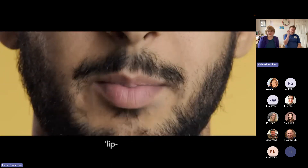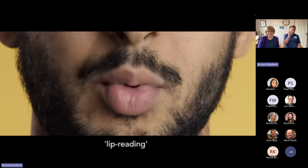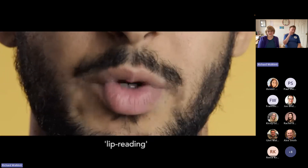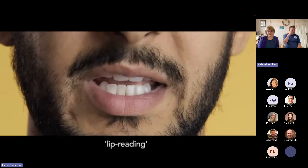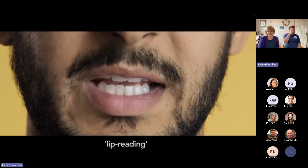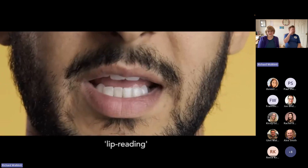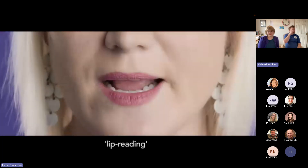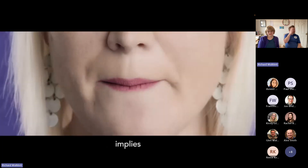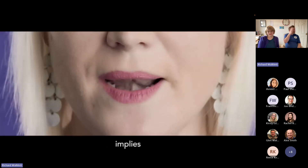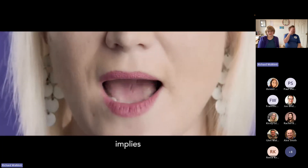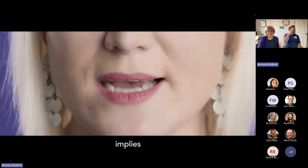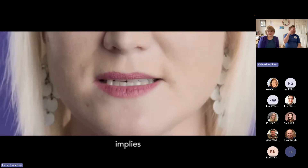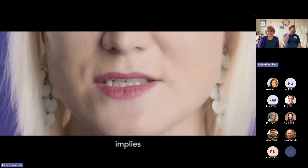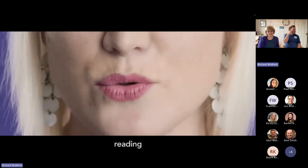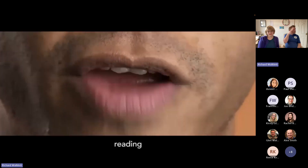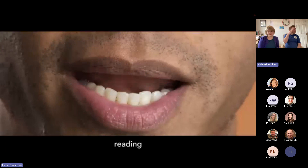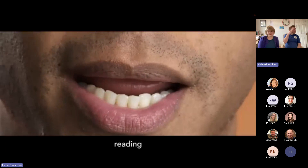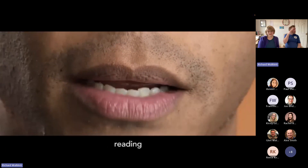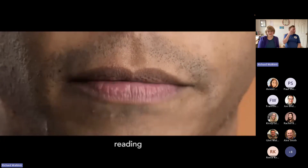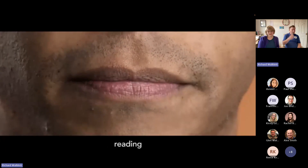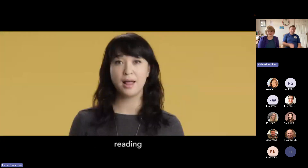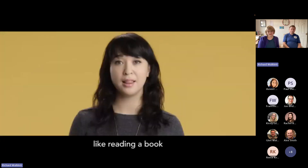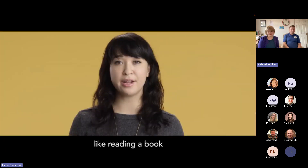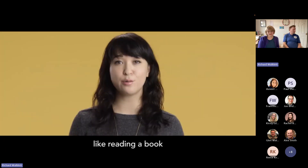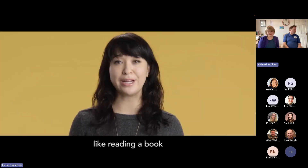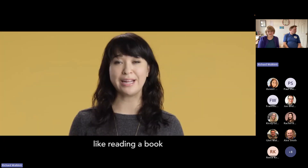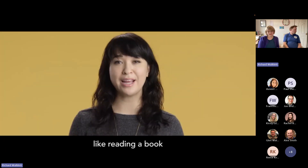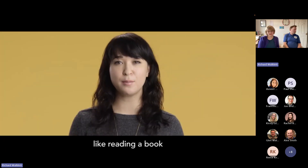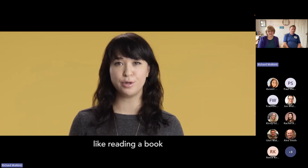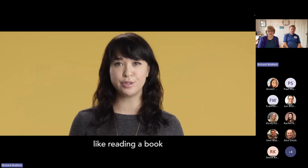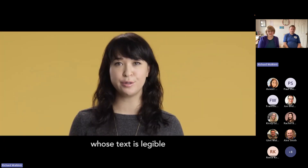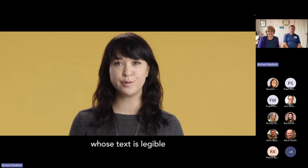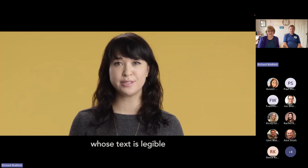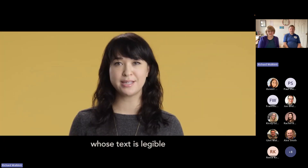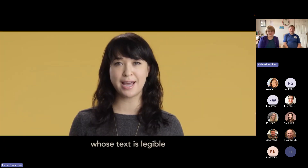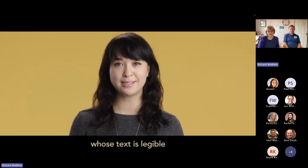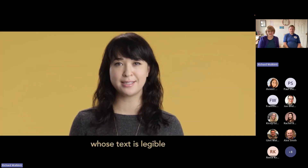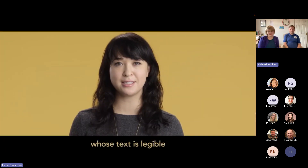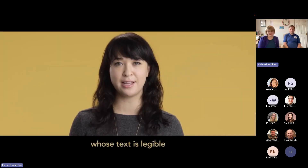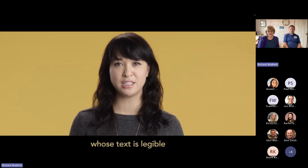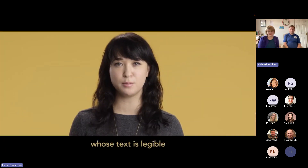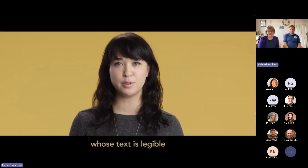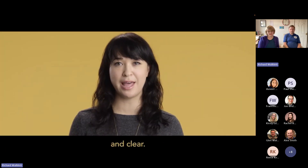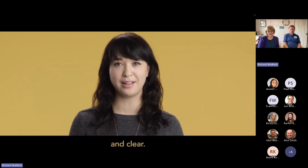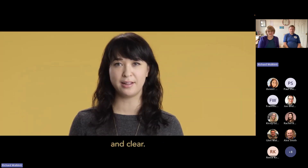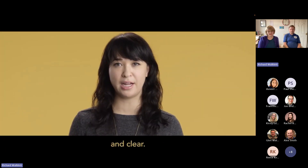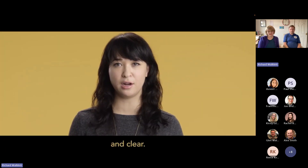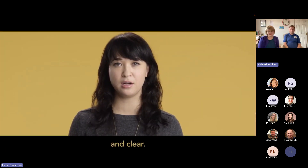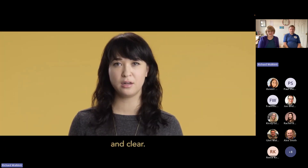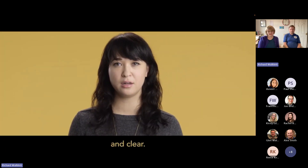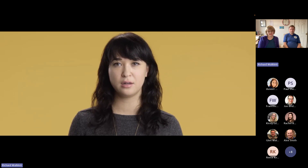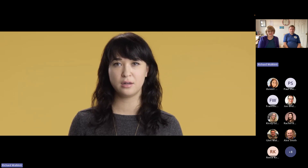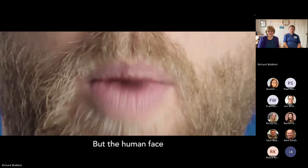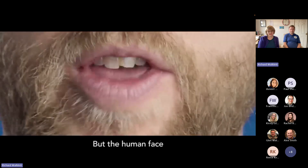lip reading implies reading, like reading a book whose text is legible and clear. But